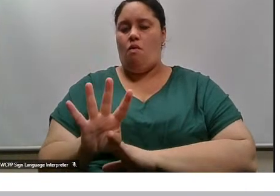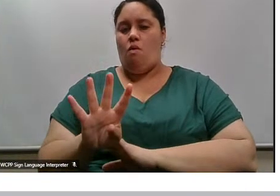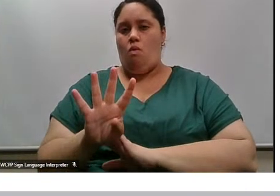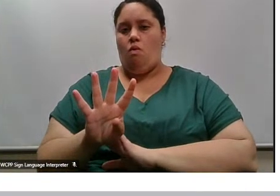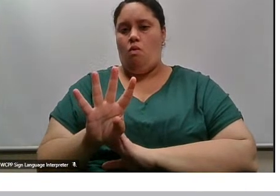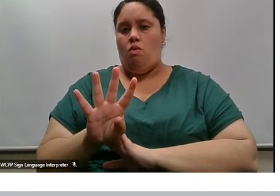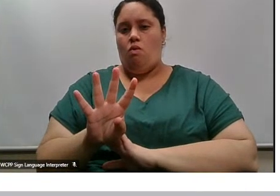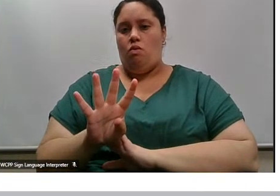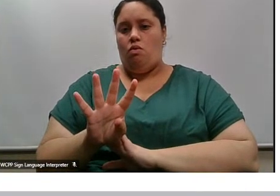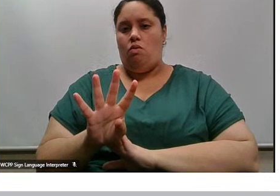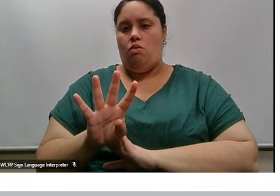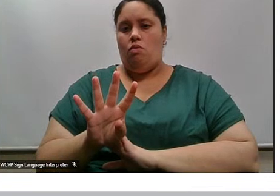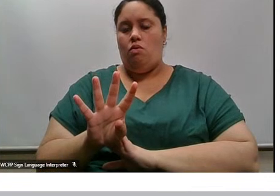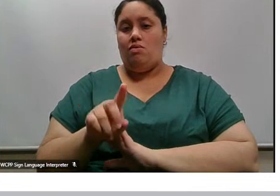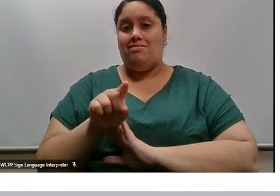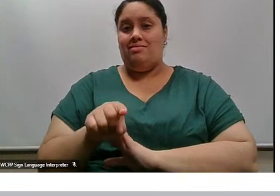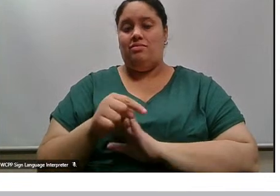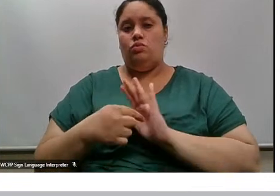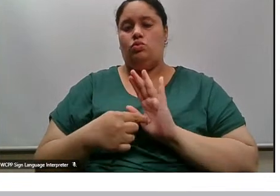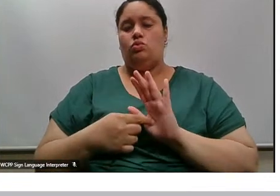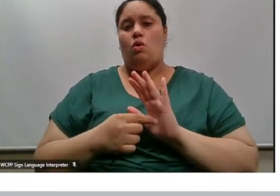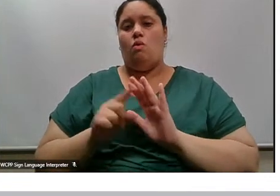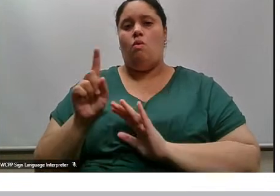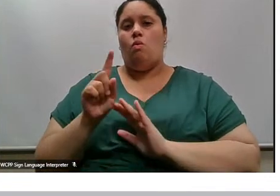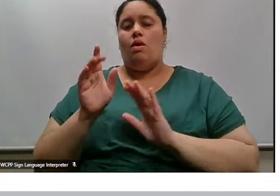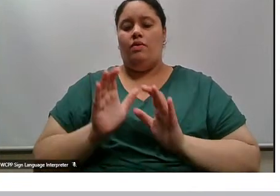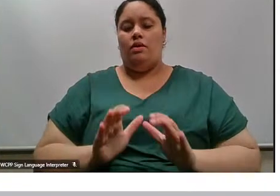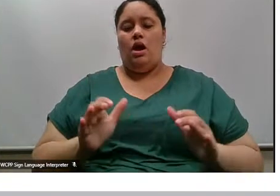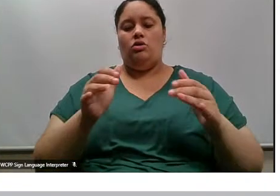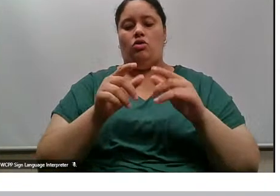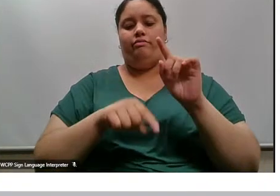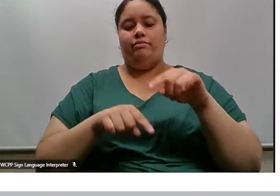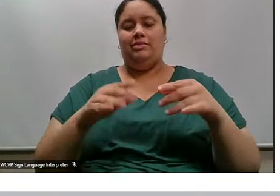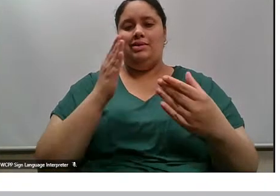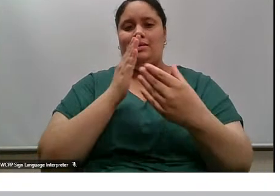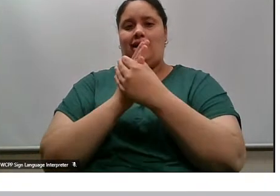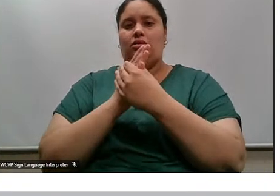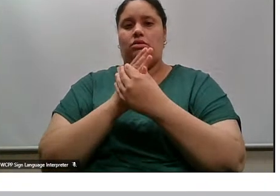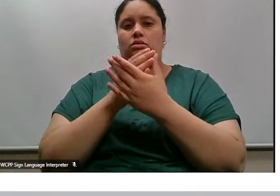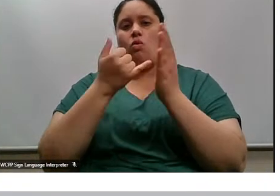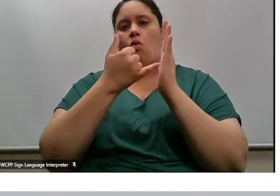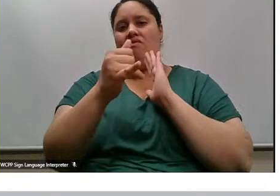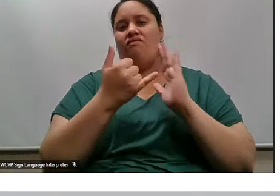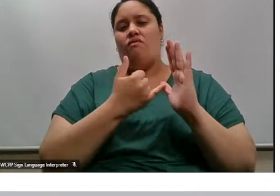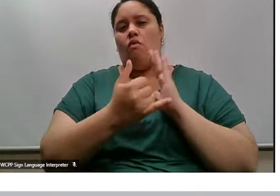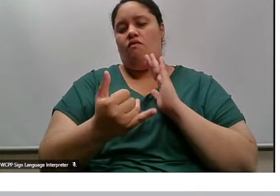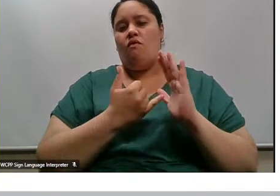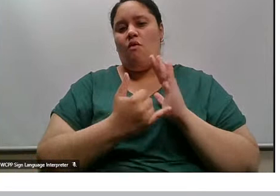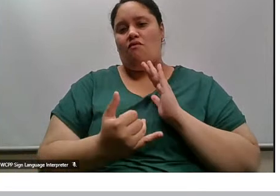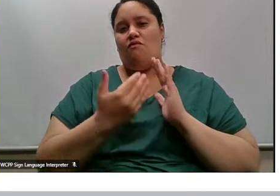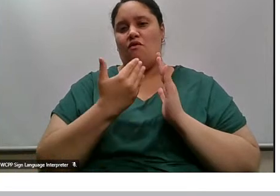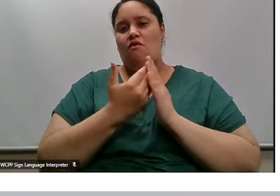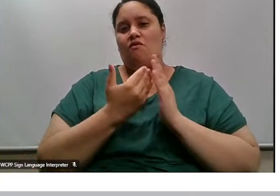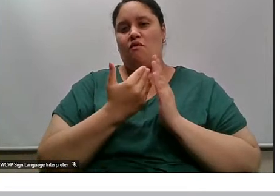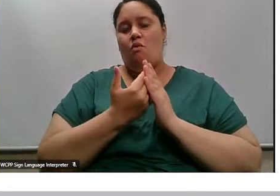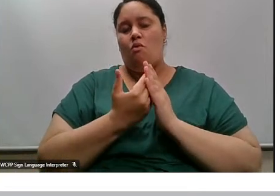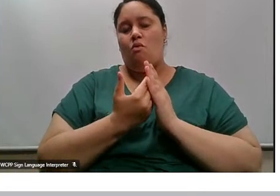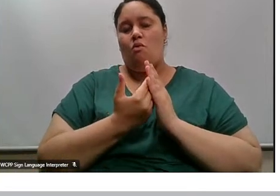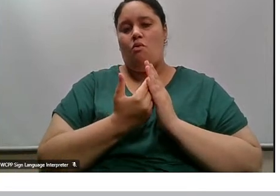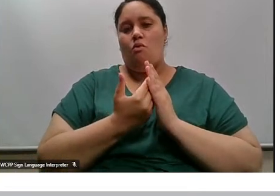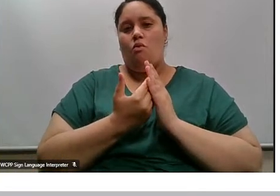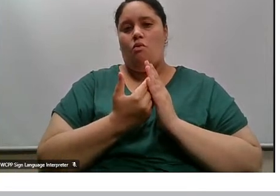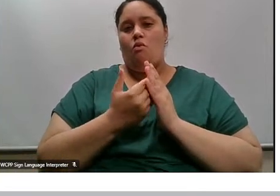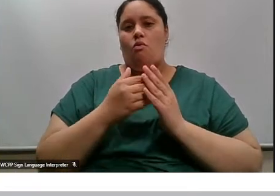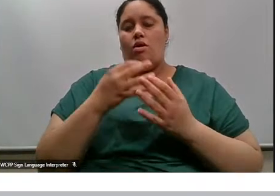10.4 of what the category of cases that have been written off as per the